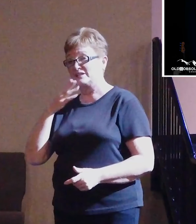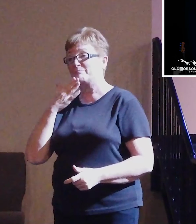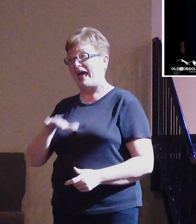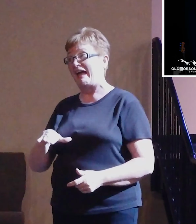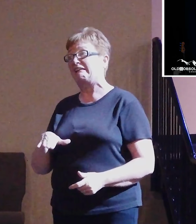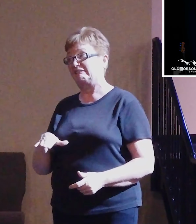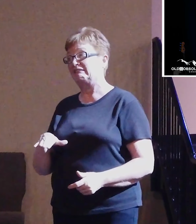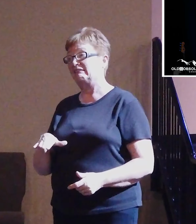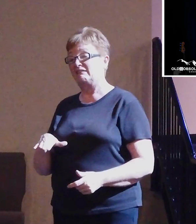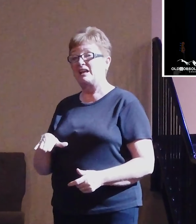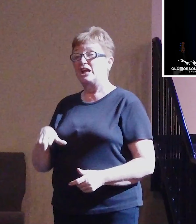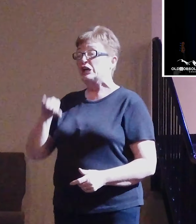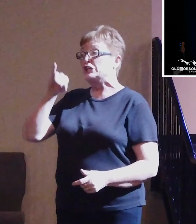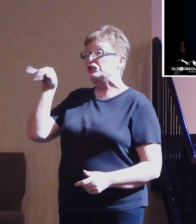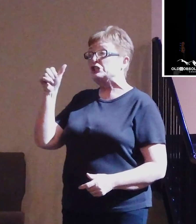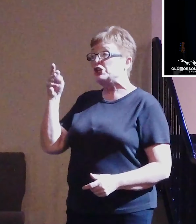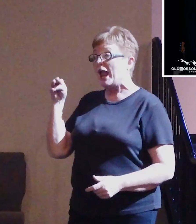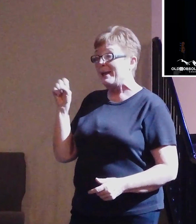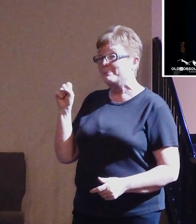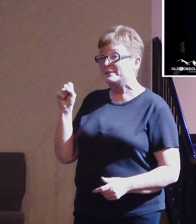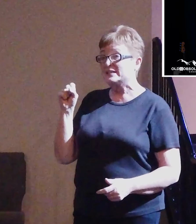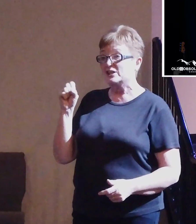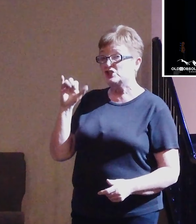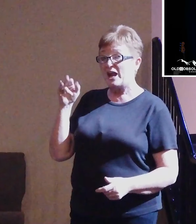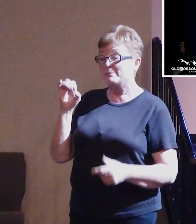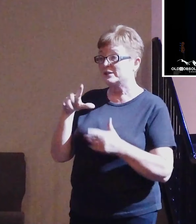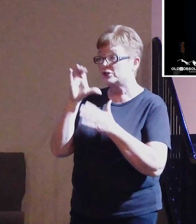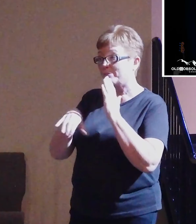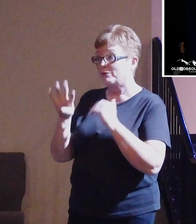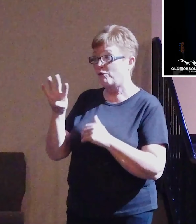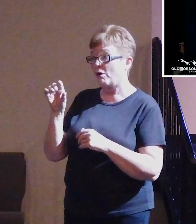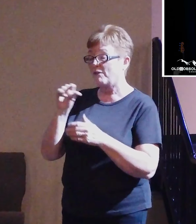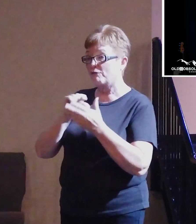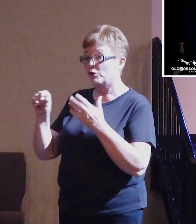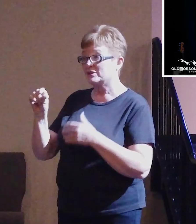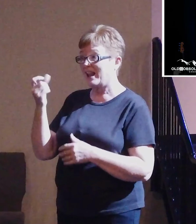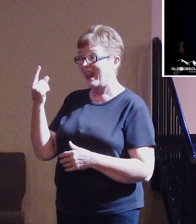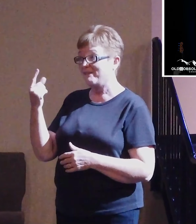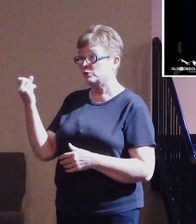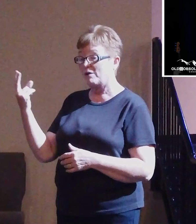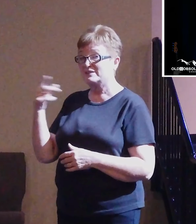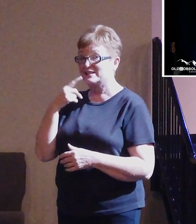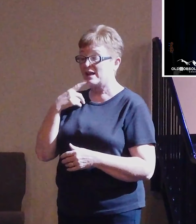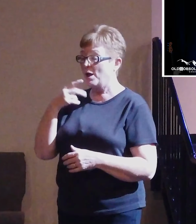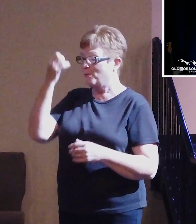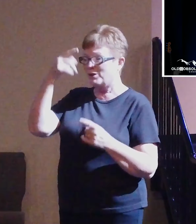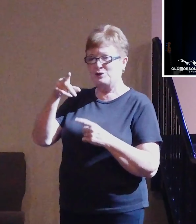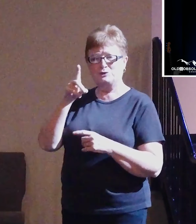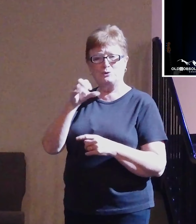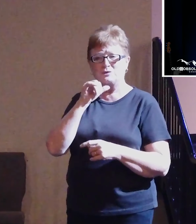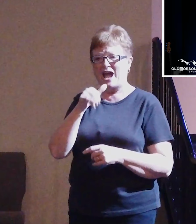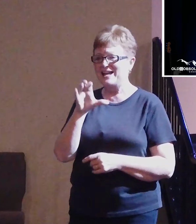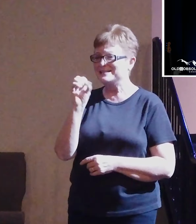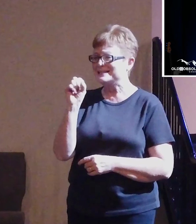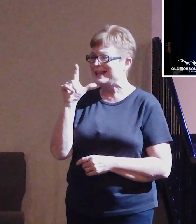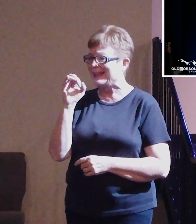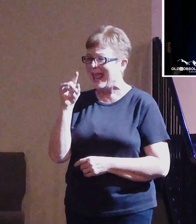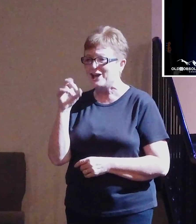In James' book, the Epistle of James, chapter 4, verses 11 to 12, it says, Brothers, do not slander one another.